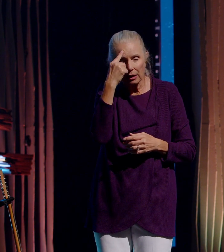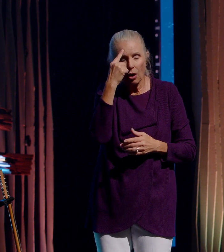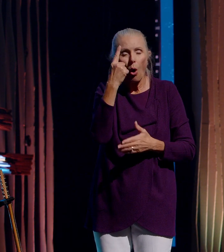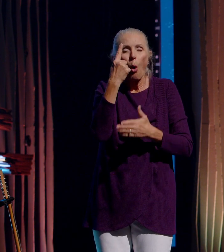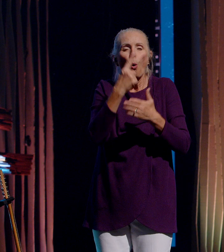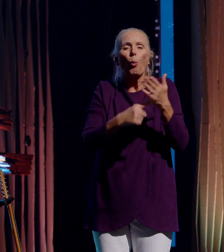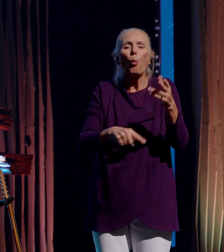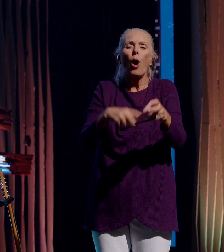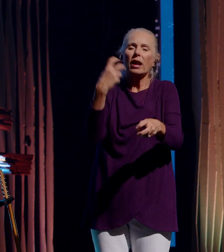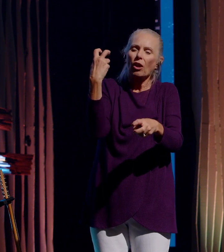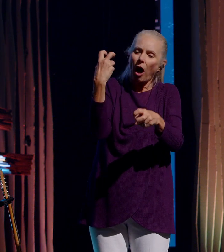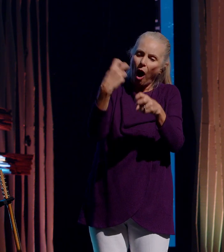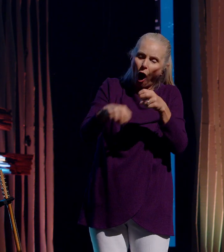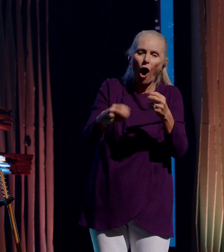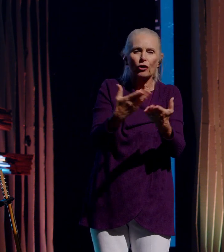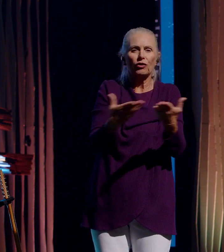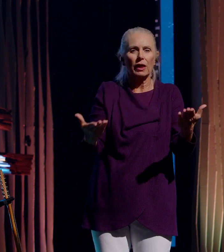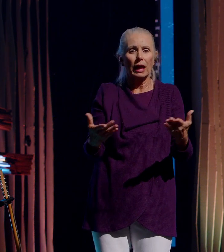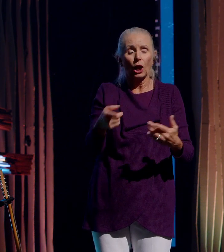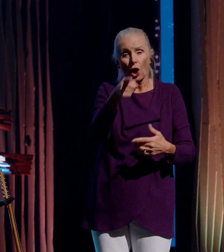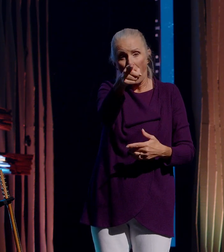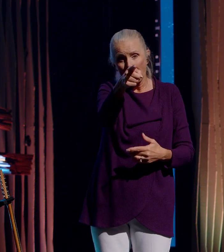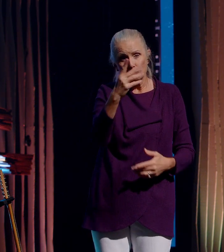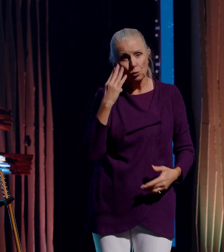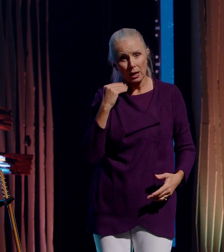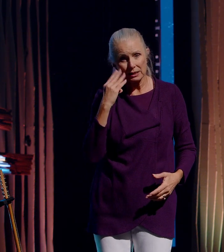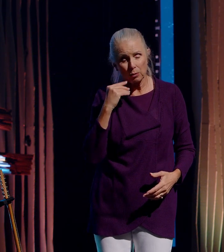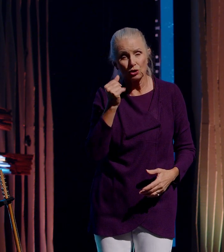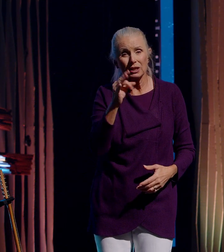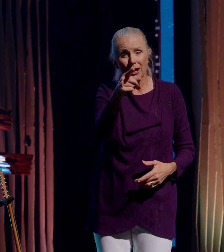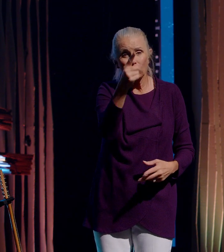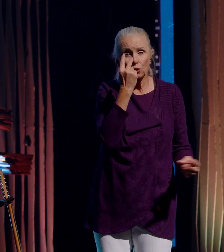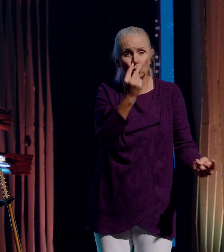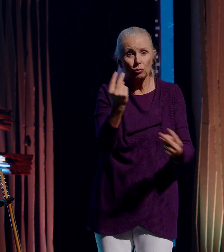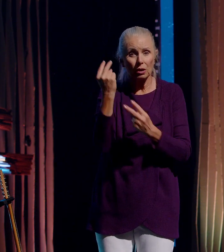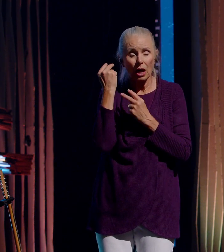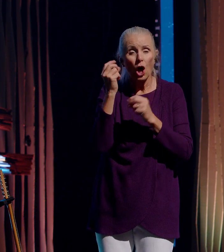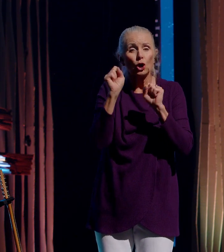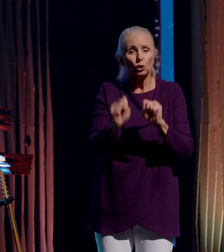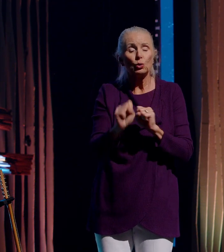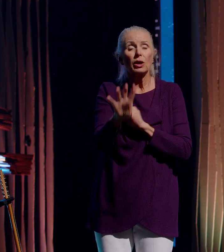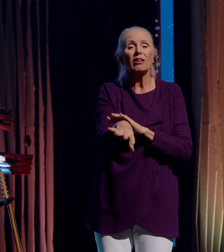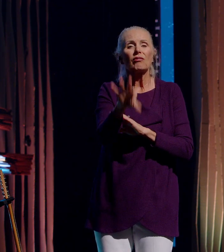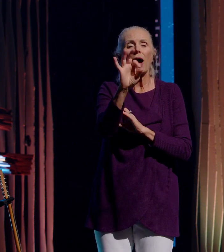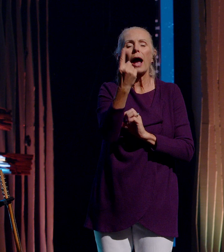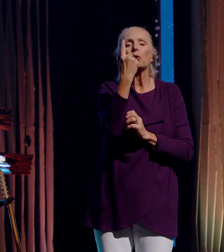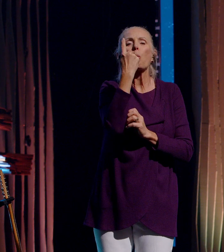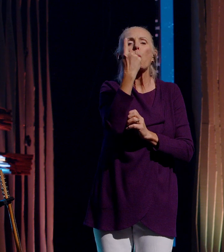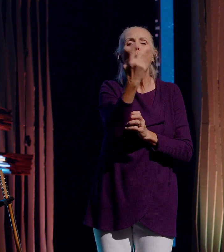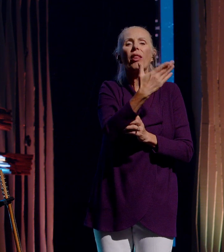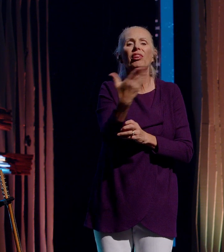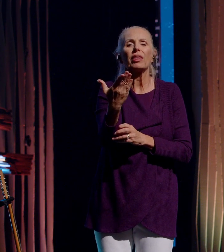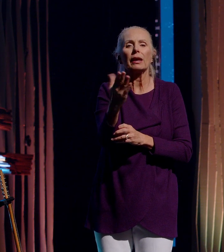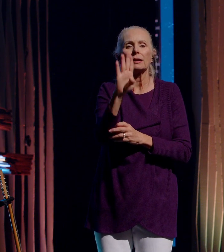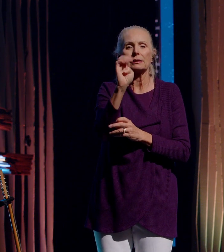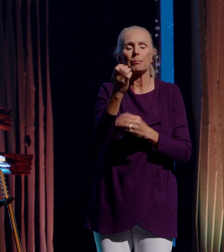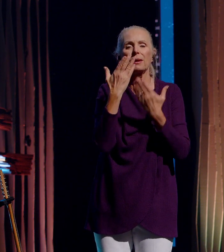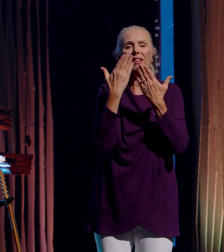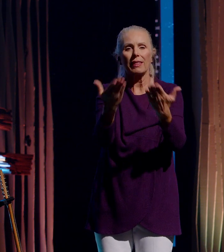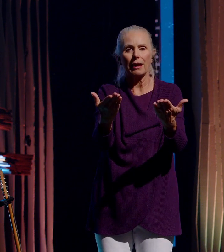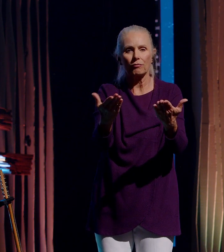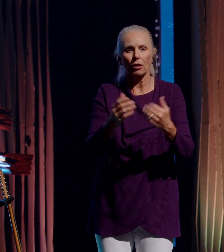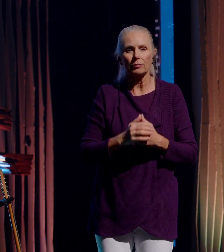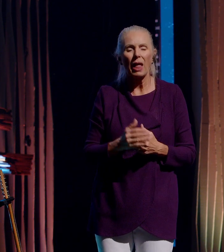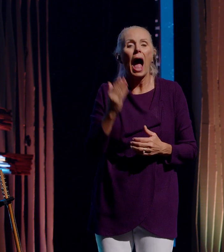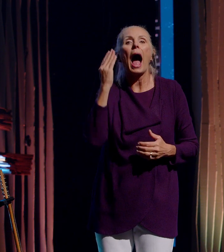thing in your life have you gone through that if you were to reflect back, could find one thing to be thankful to God for?